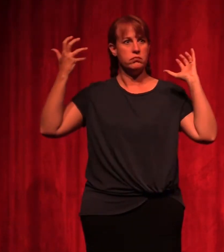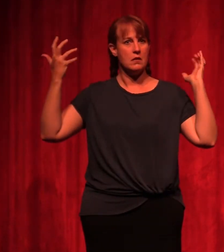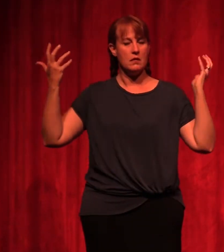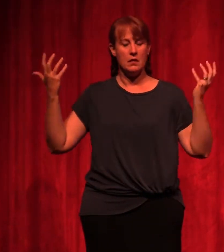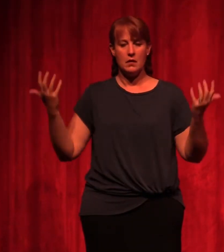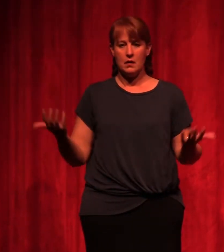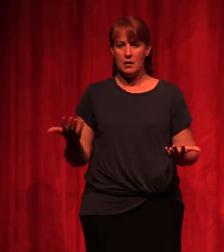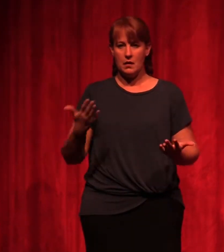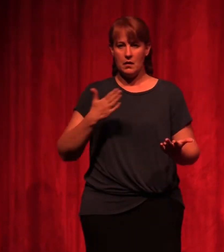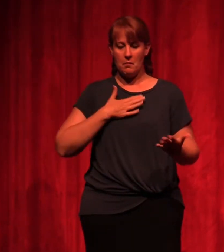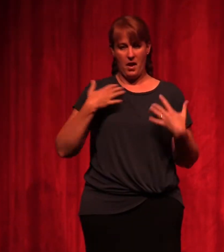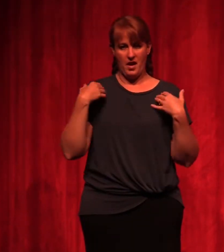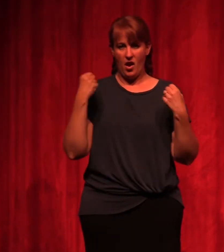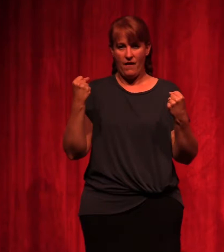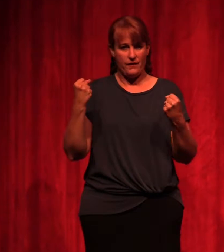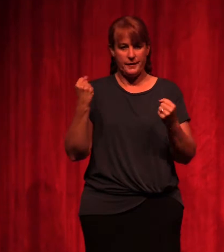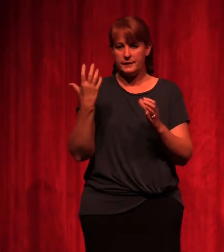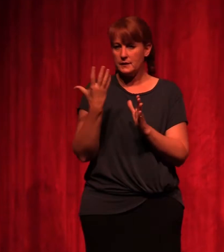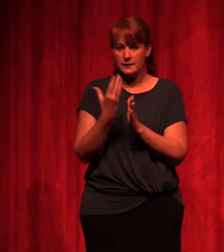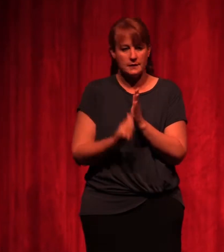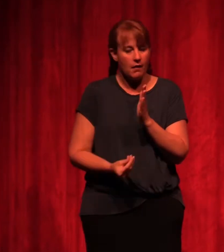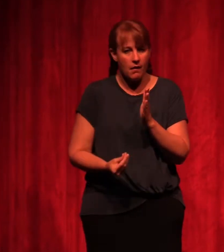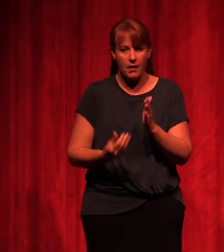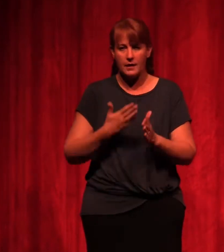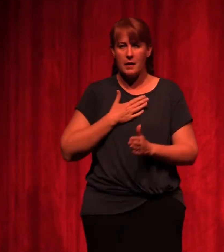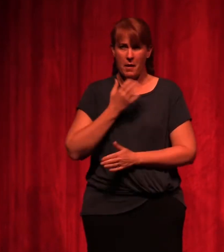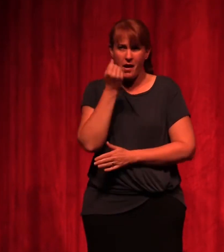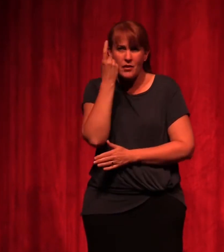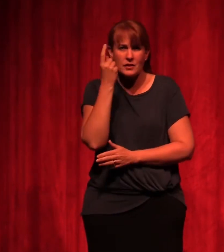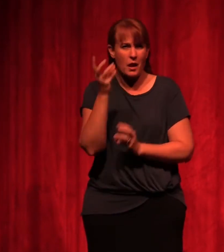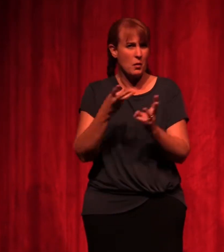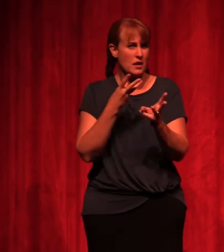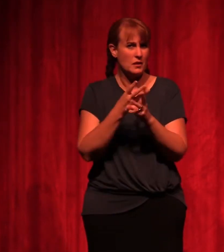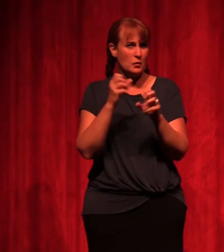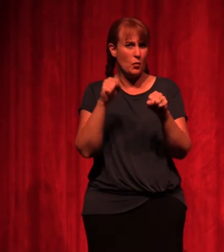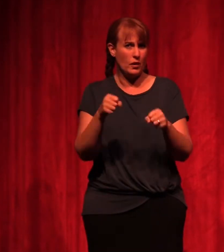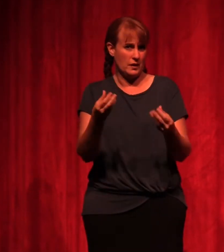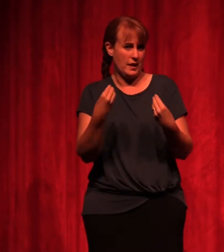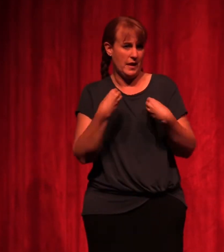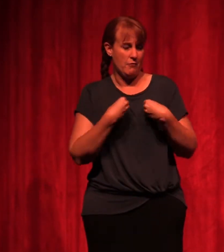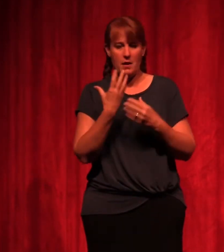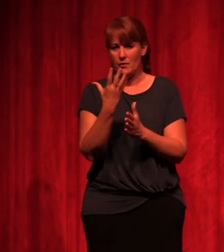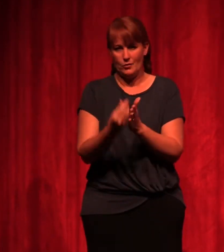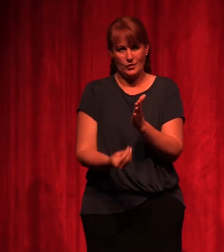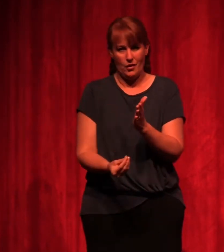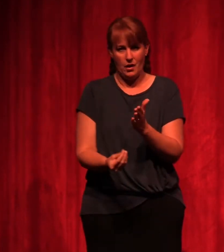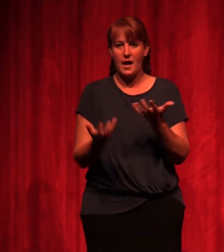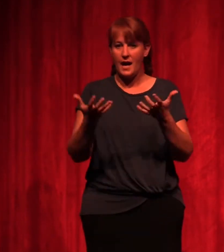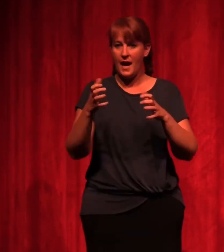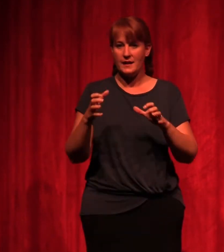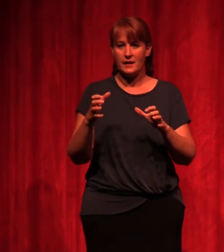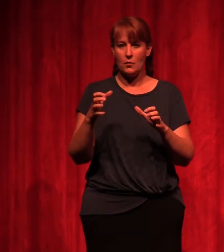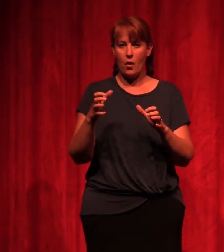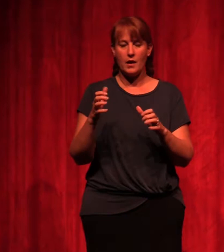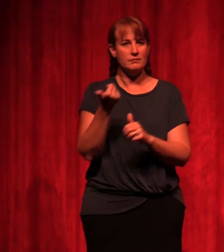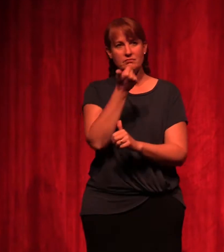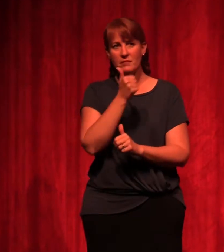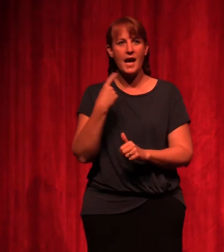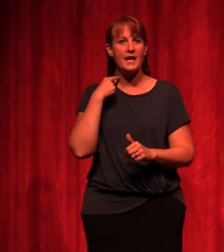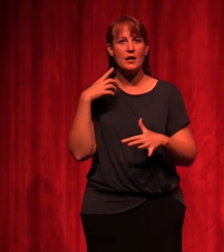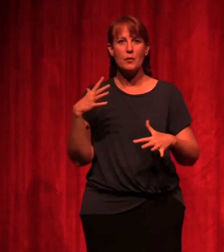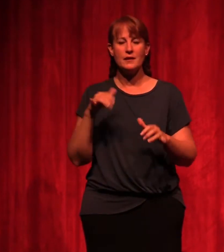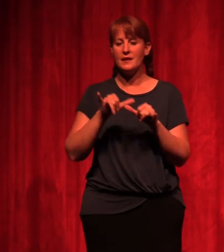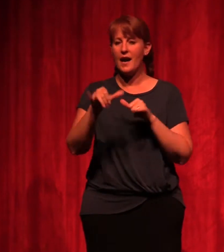my confidence in understanding what this world could give me. And I didn't want to take any risks. I stayed at home